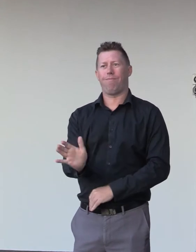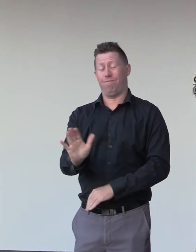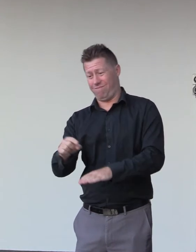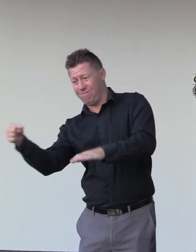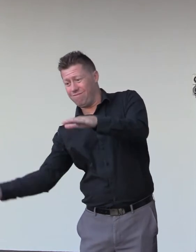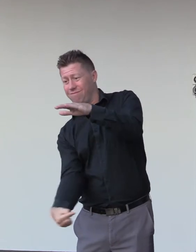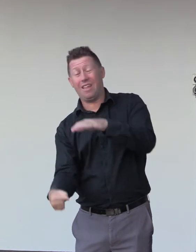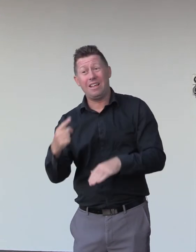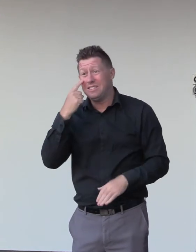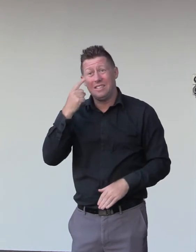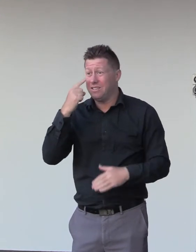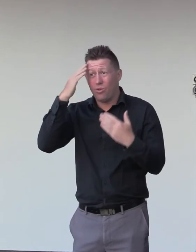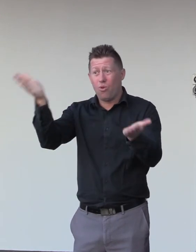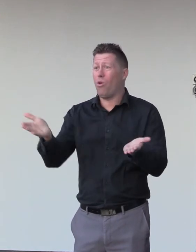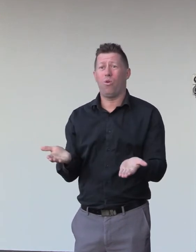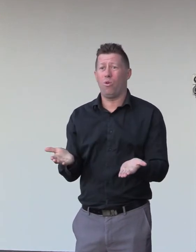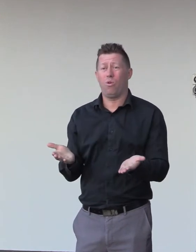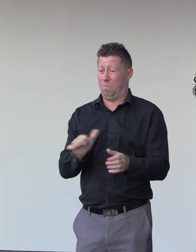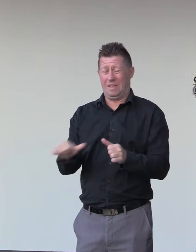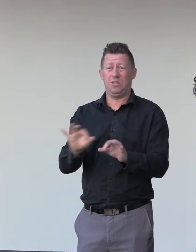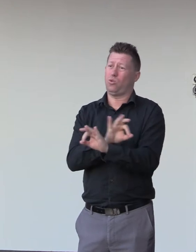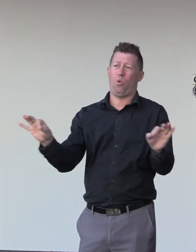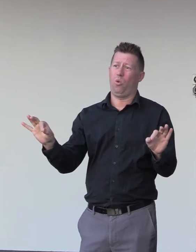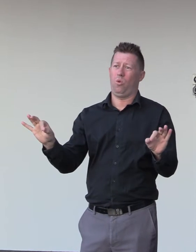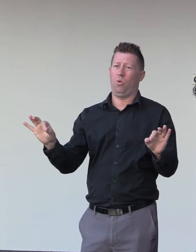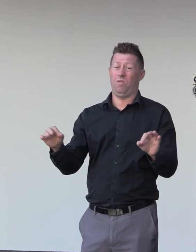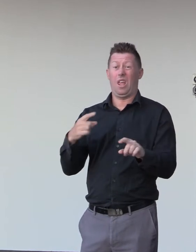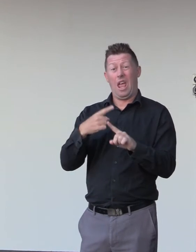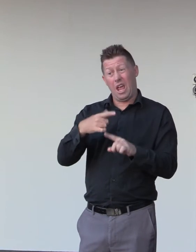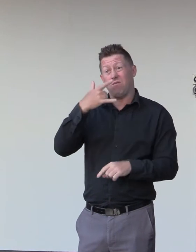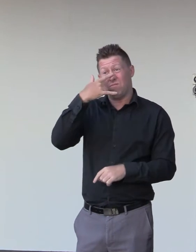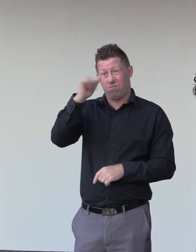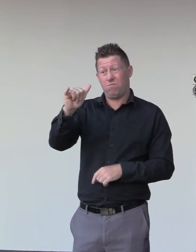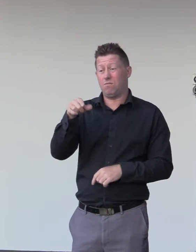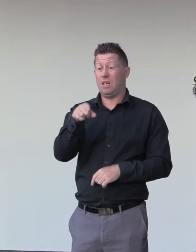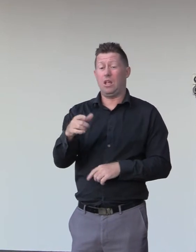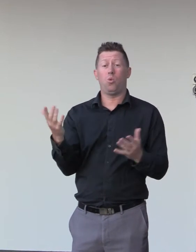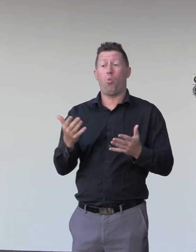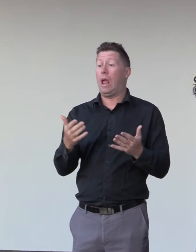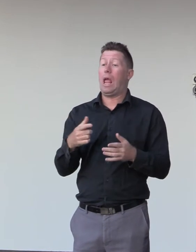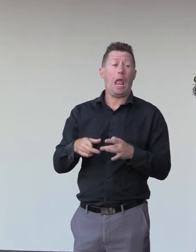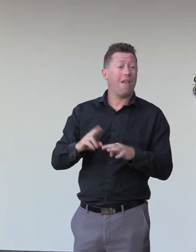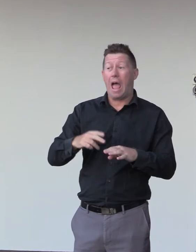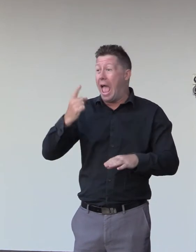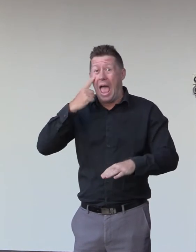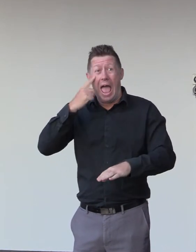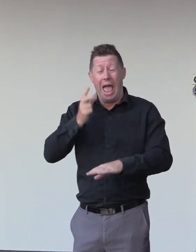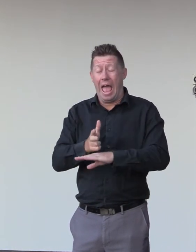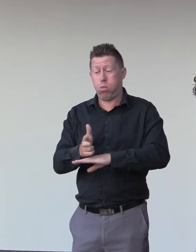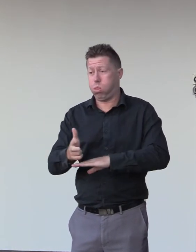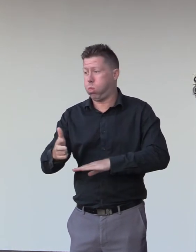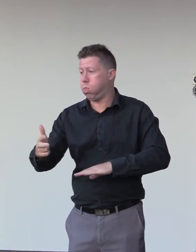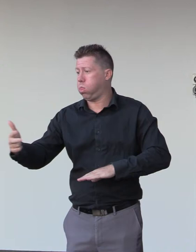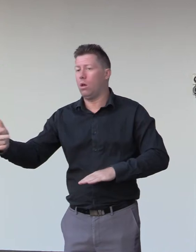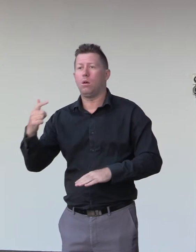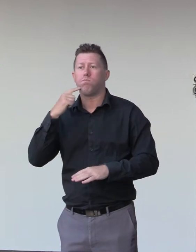underneath floodwaters, and unfortunately and tragically is one of the leading causes of death during flood events.